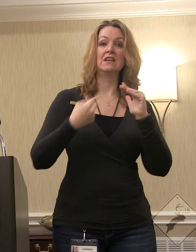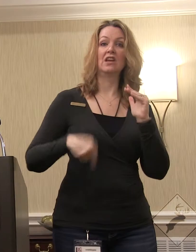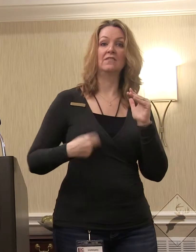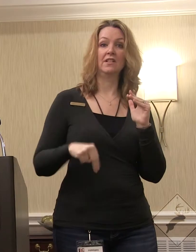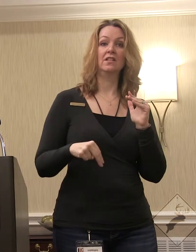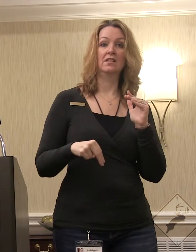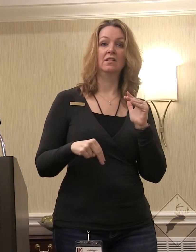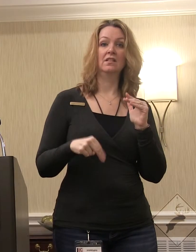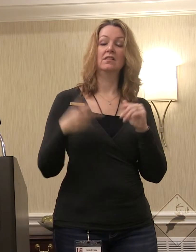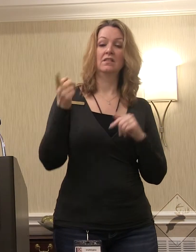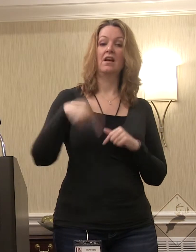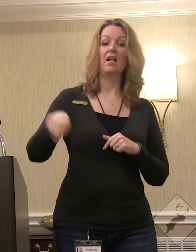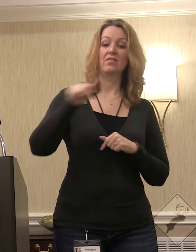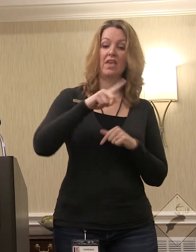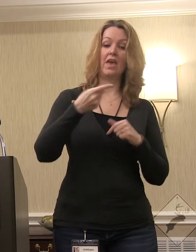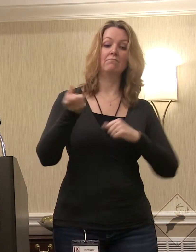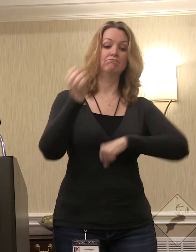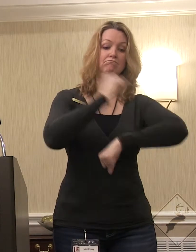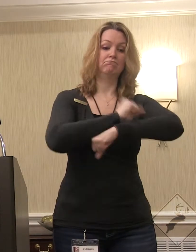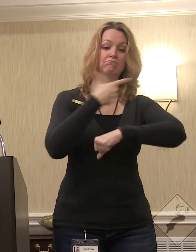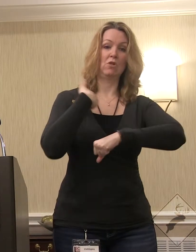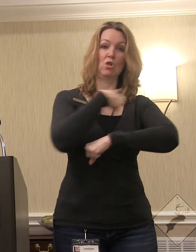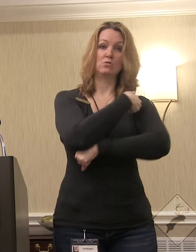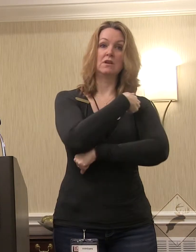We were closed by the city of Nashville for